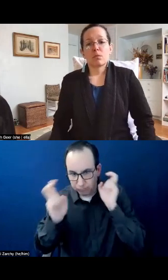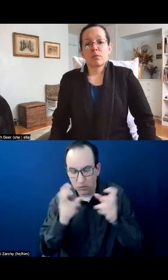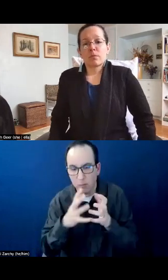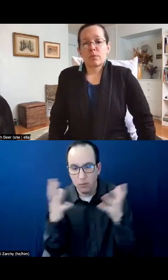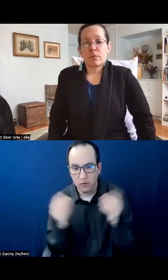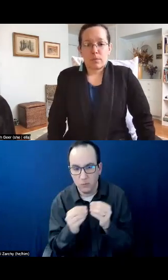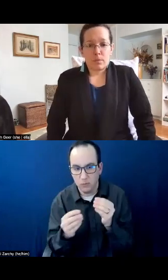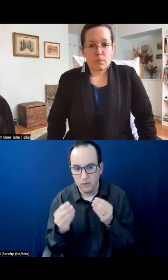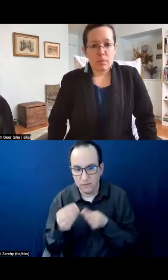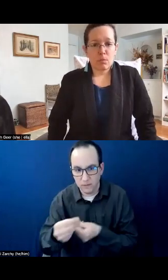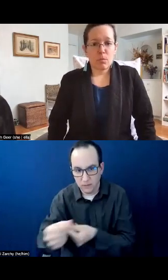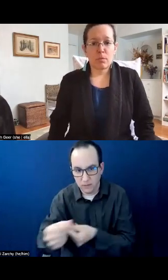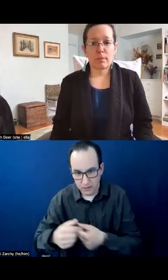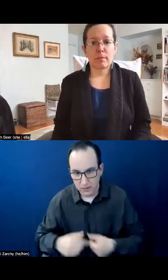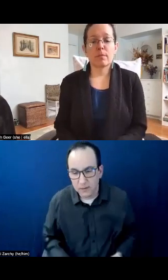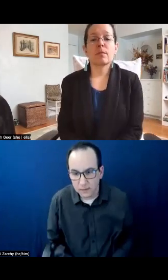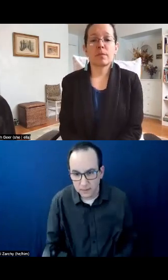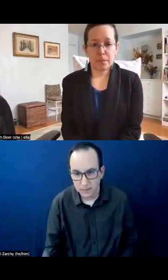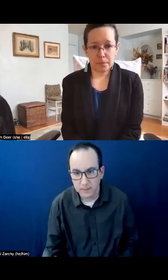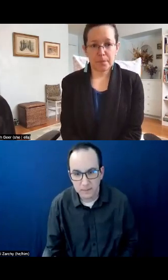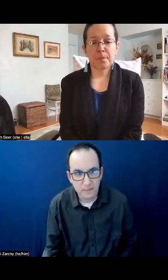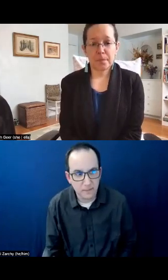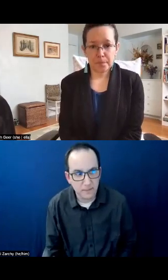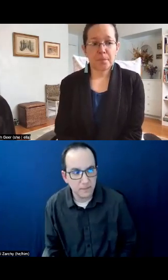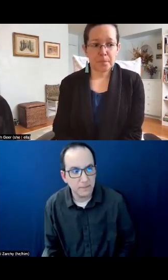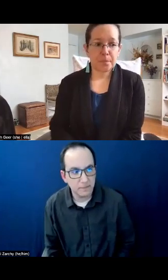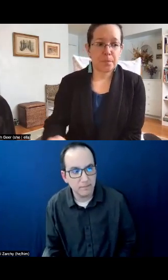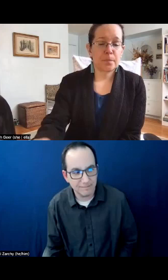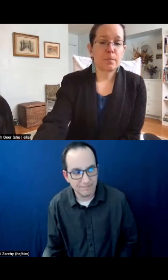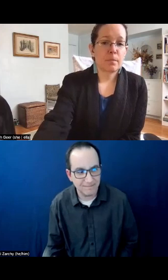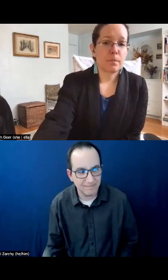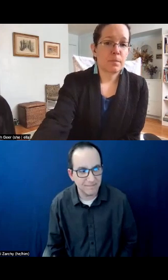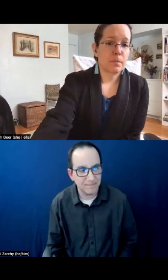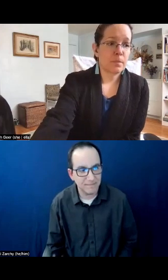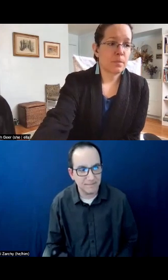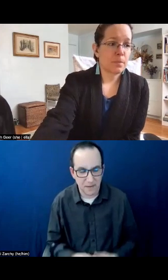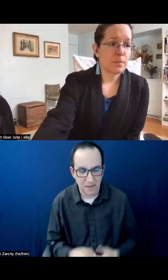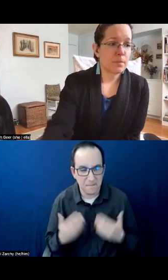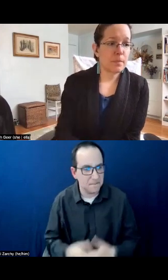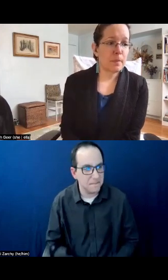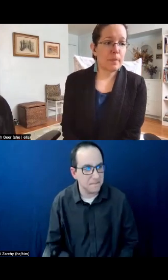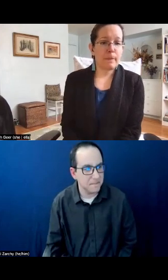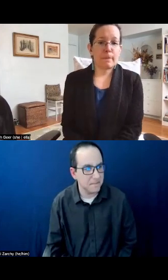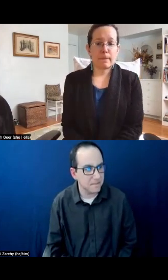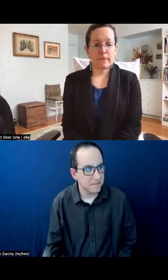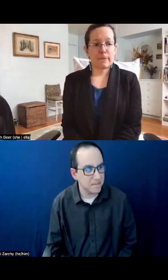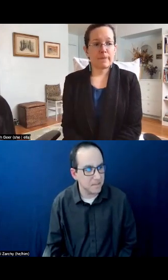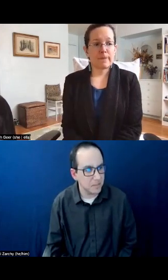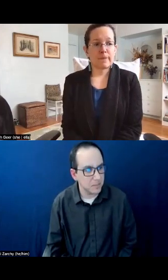the student was able to retrieve a lot more fluently and quickly.